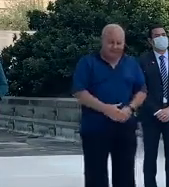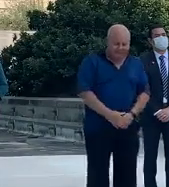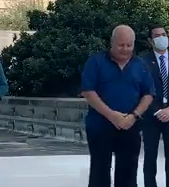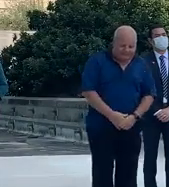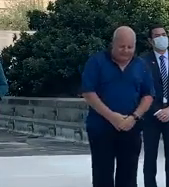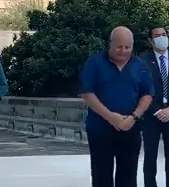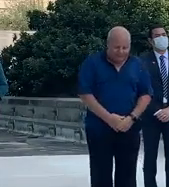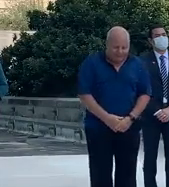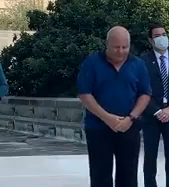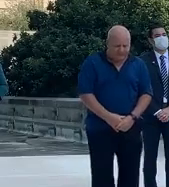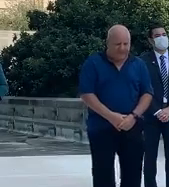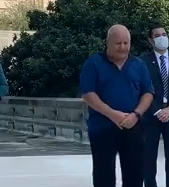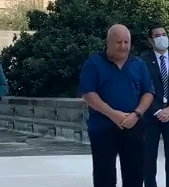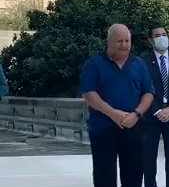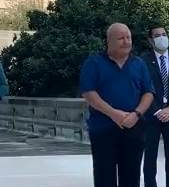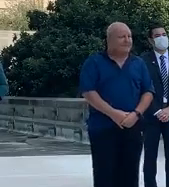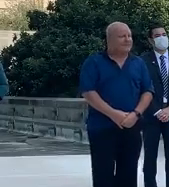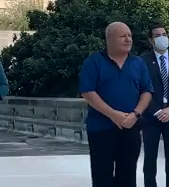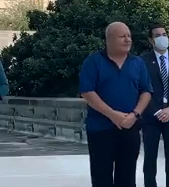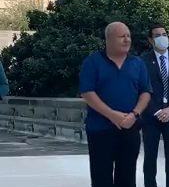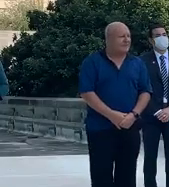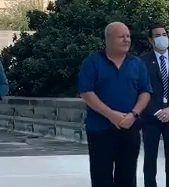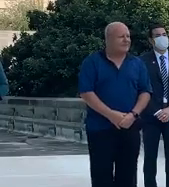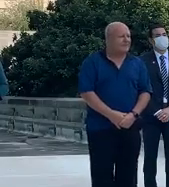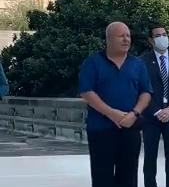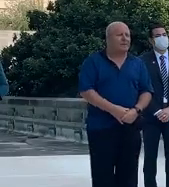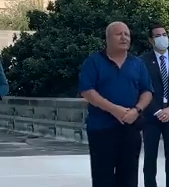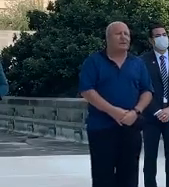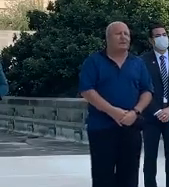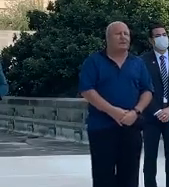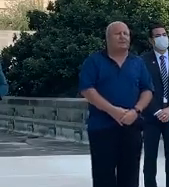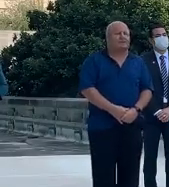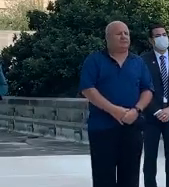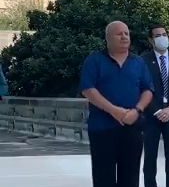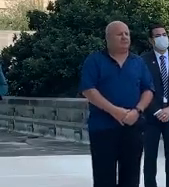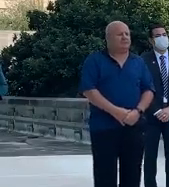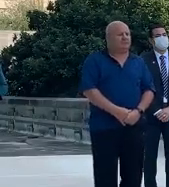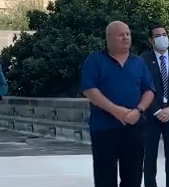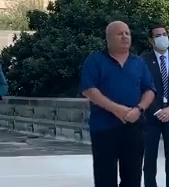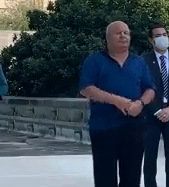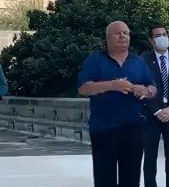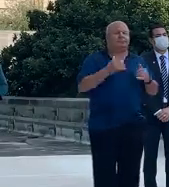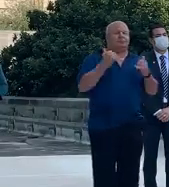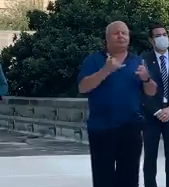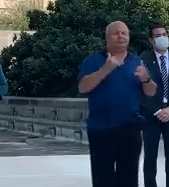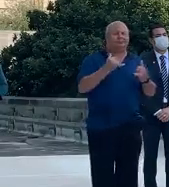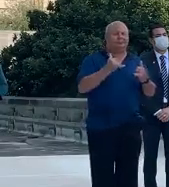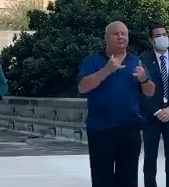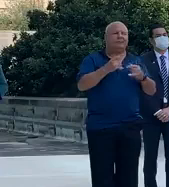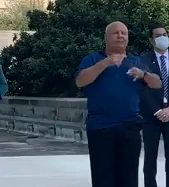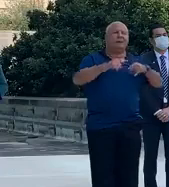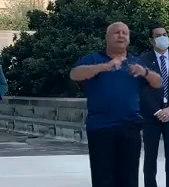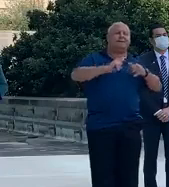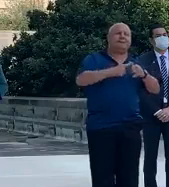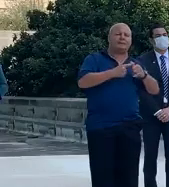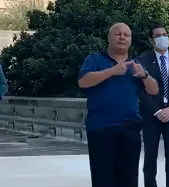Today, you know, but first of all, let me say, the